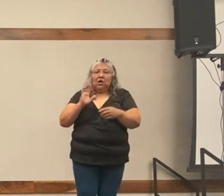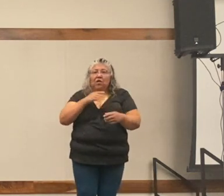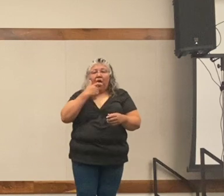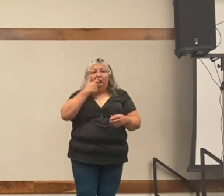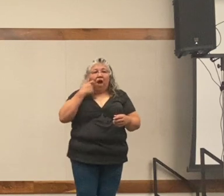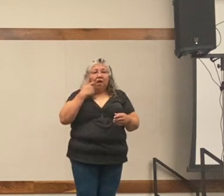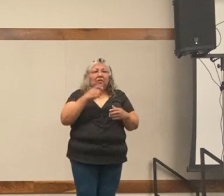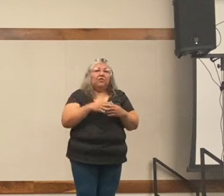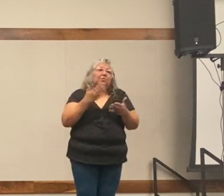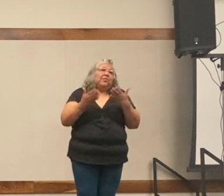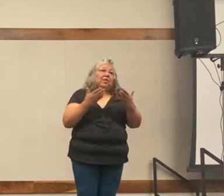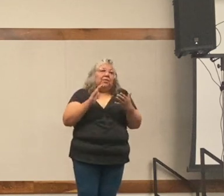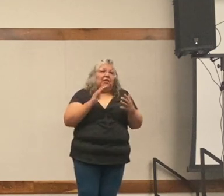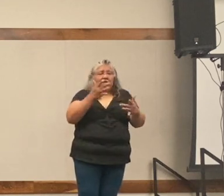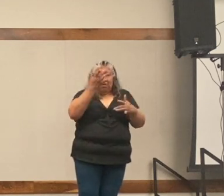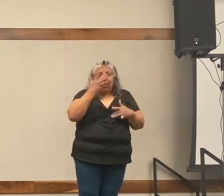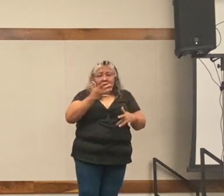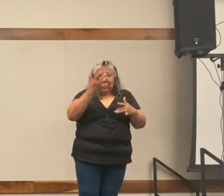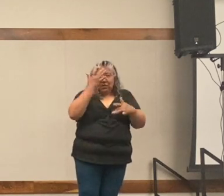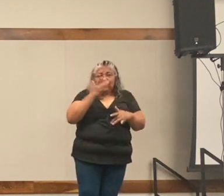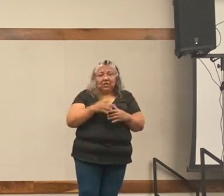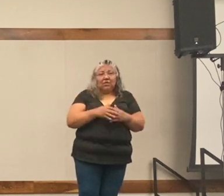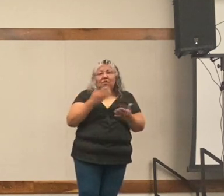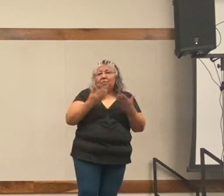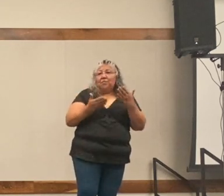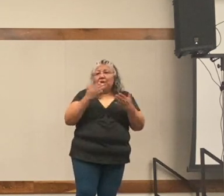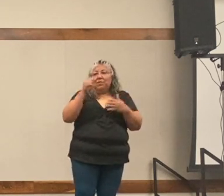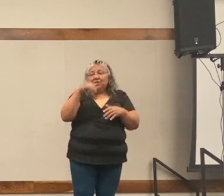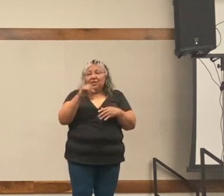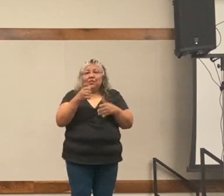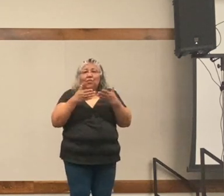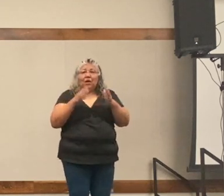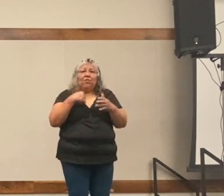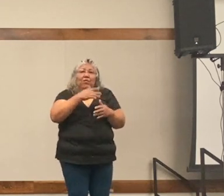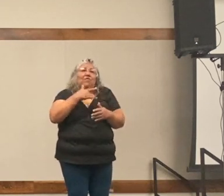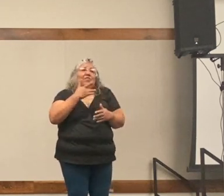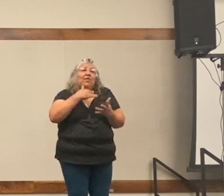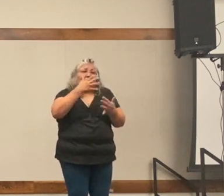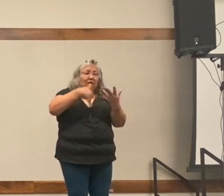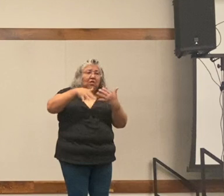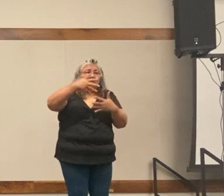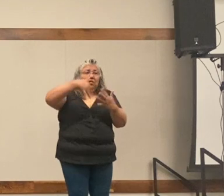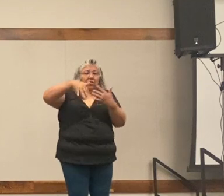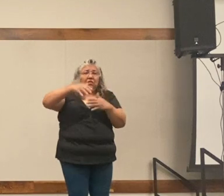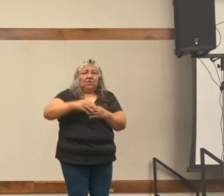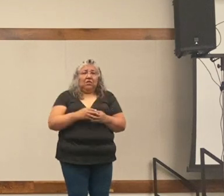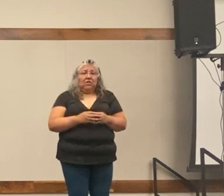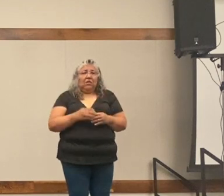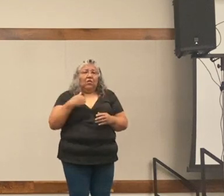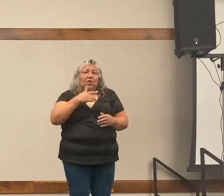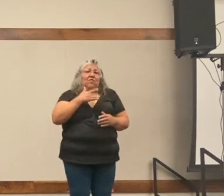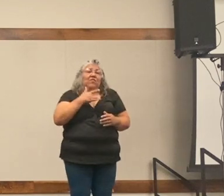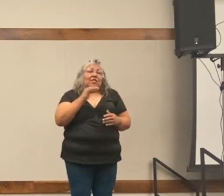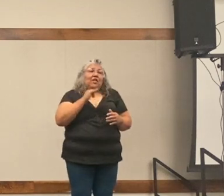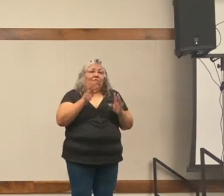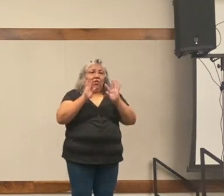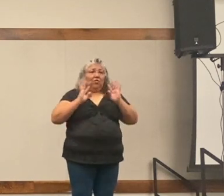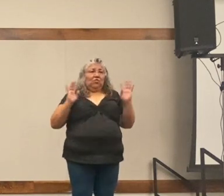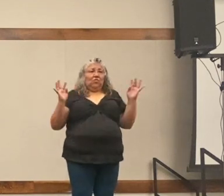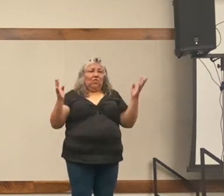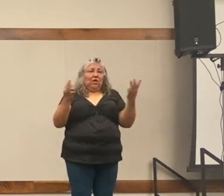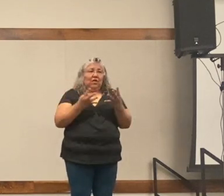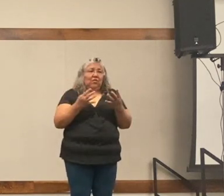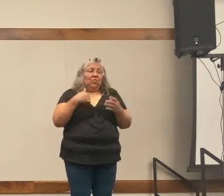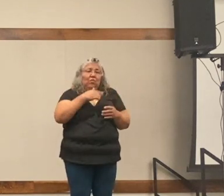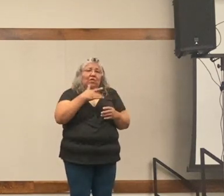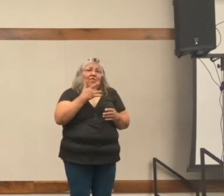addictions, or maybe it's our illnesses, or maybe it's the way that we feel about ourselves. We feel like we're surrounded, and we